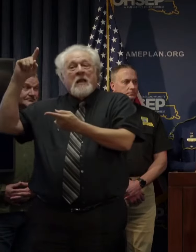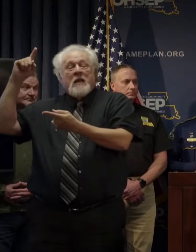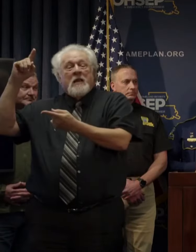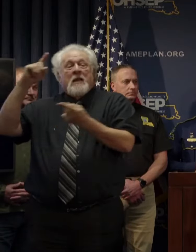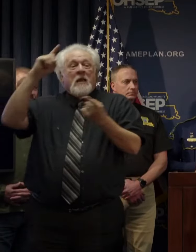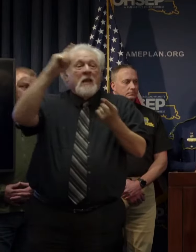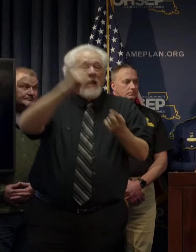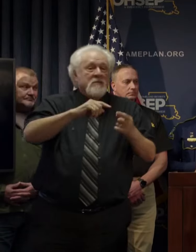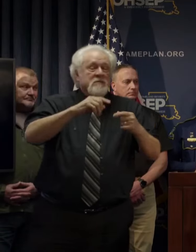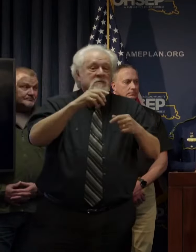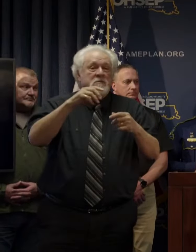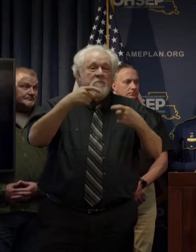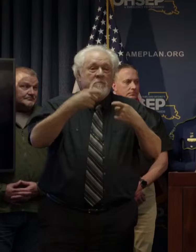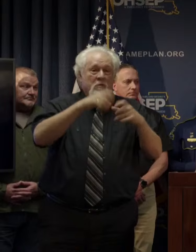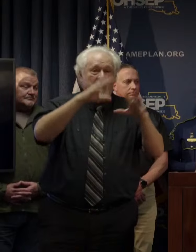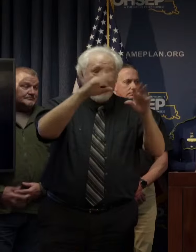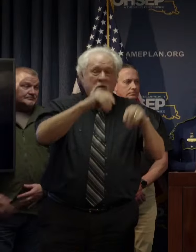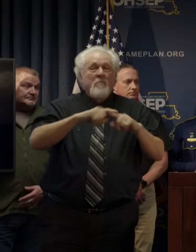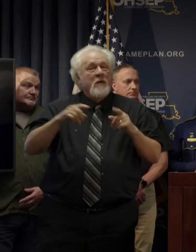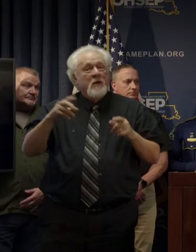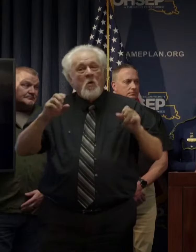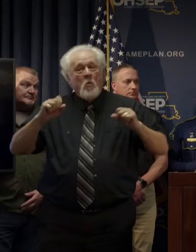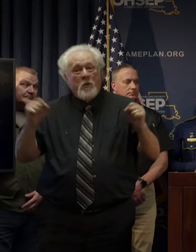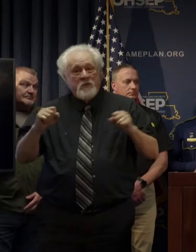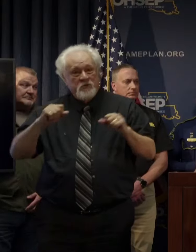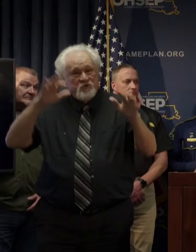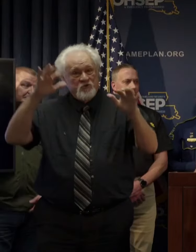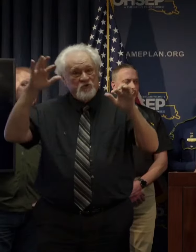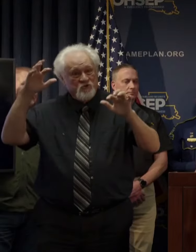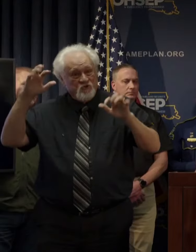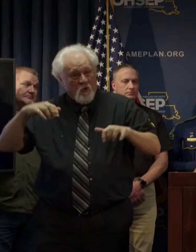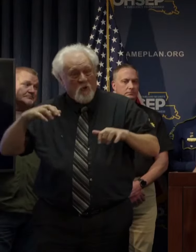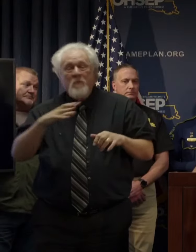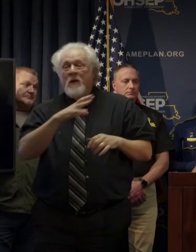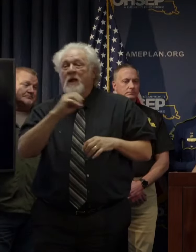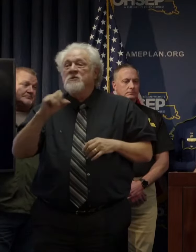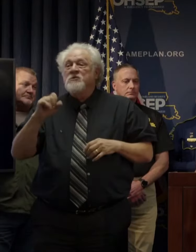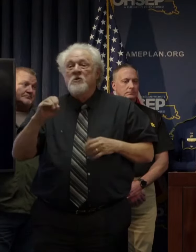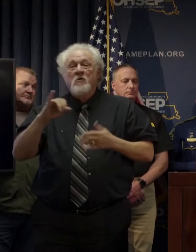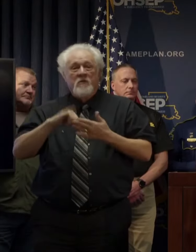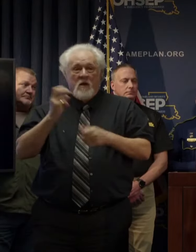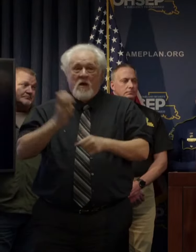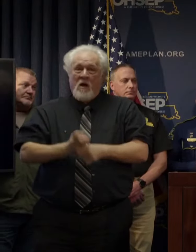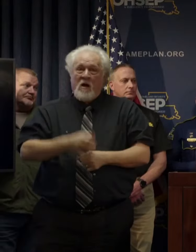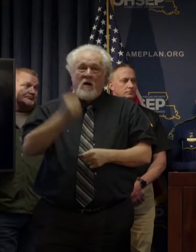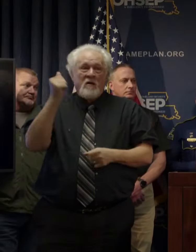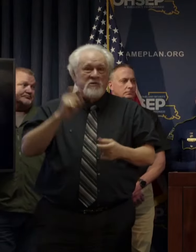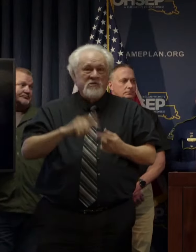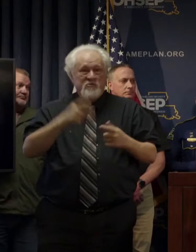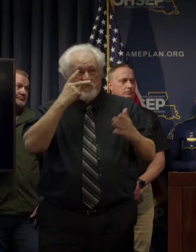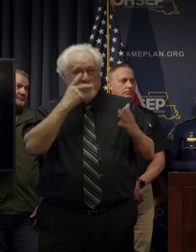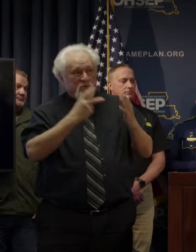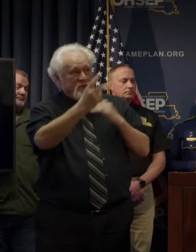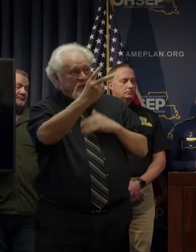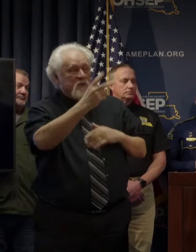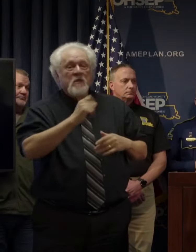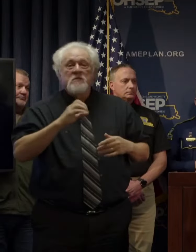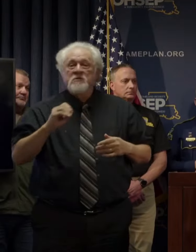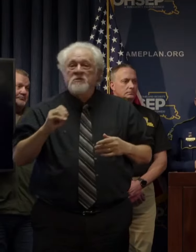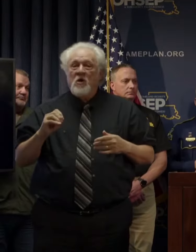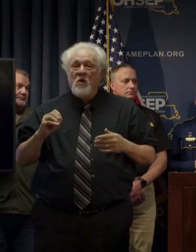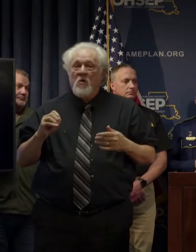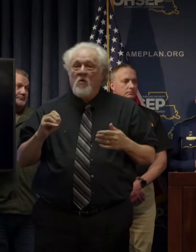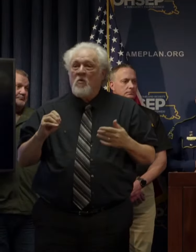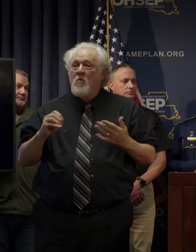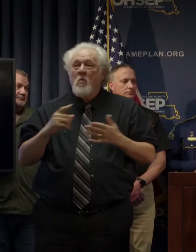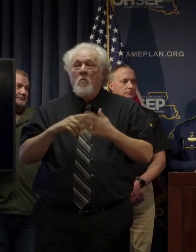But again, this is a winter storm, and Jay continues to remind me that these are the hardest ones to predict. So everything we're